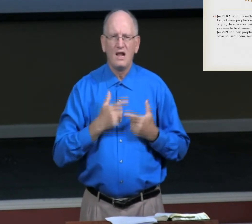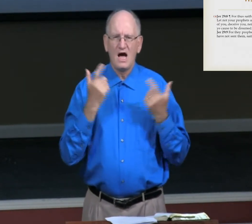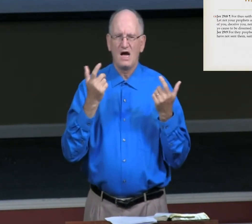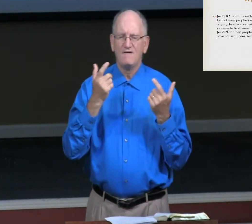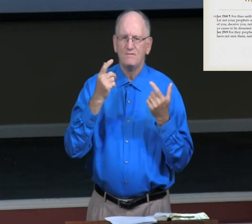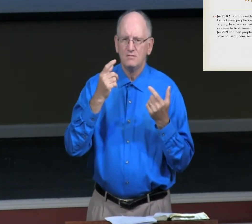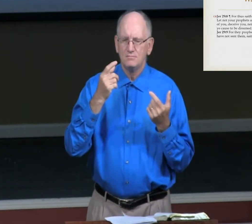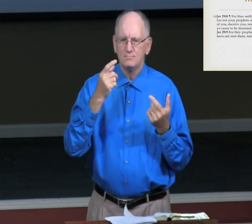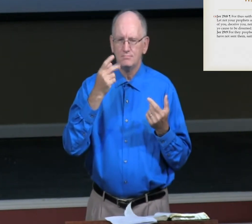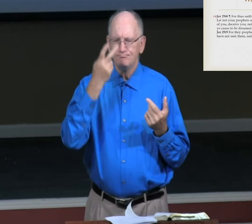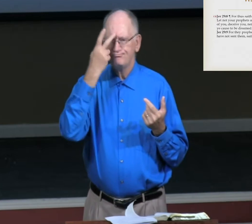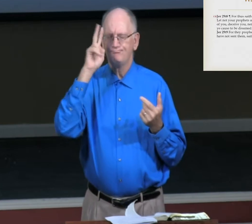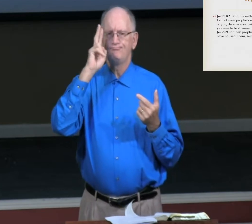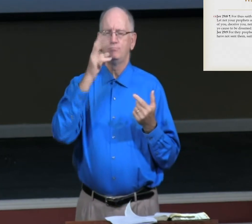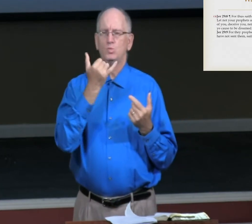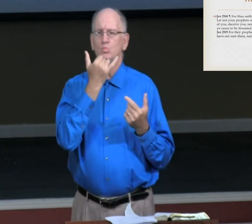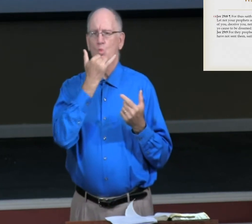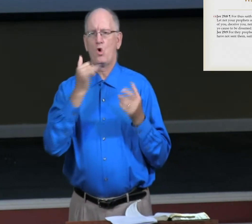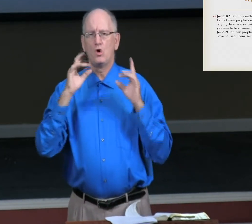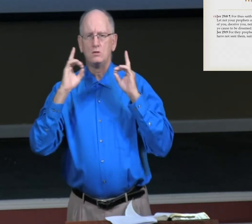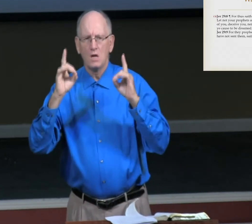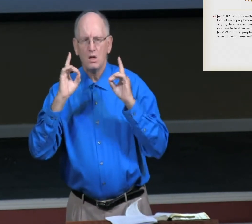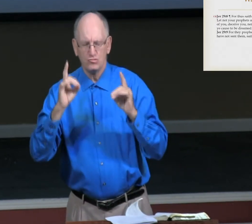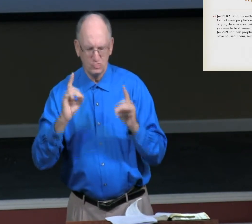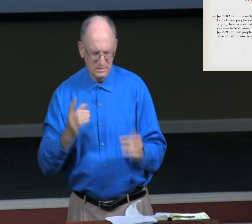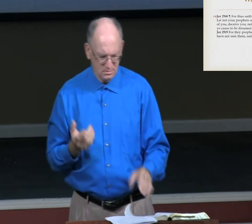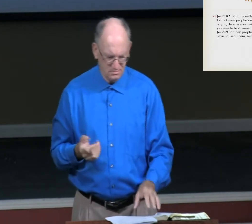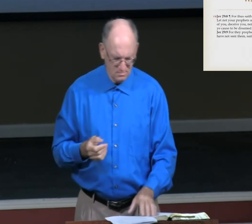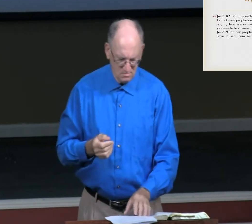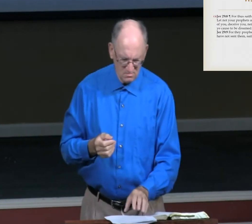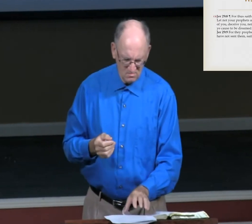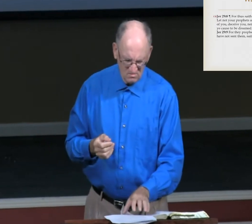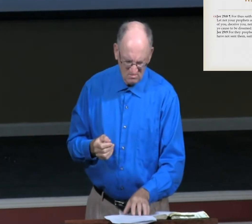you to change your life, to misunderstand the wrong doctrine.